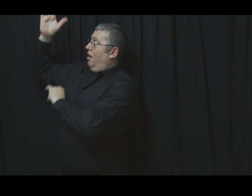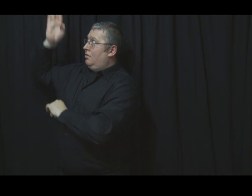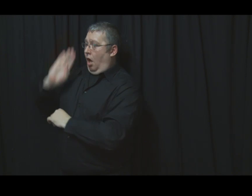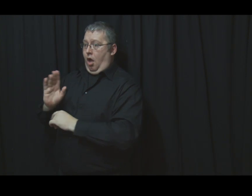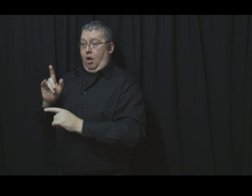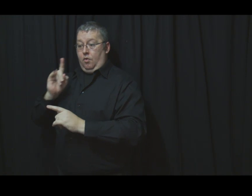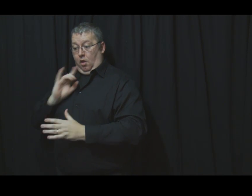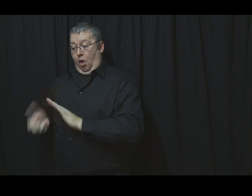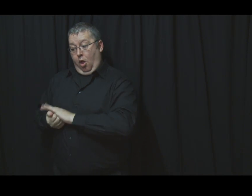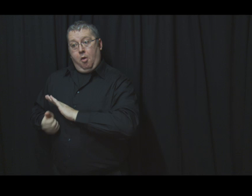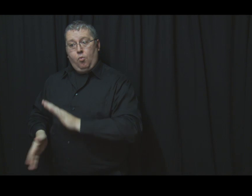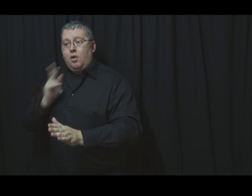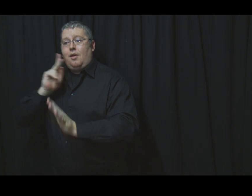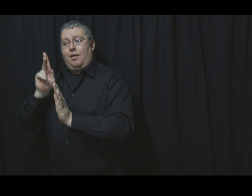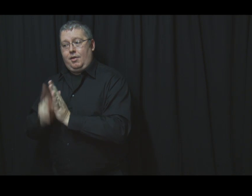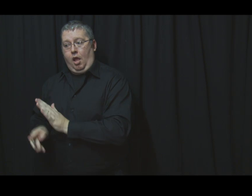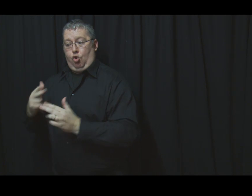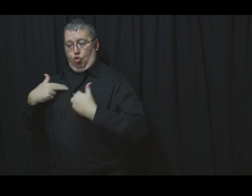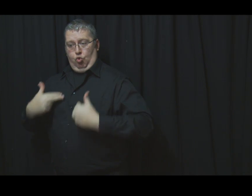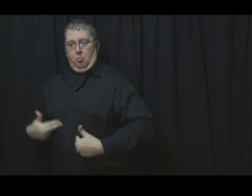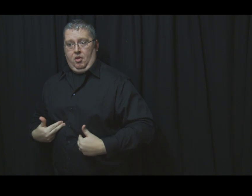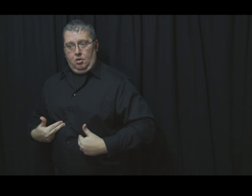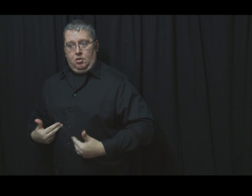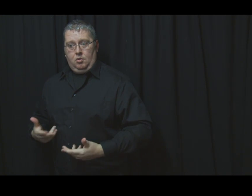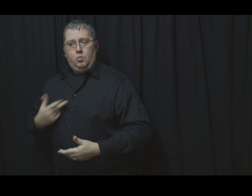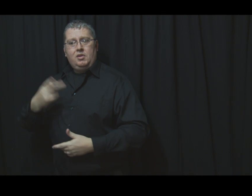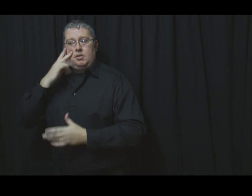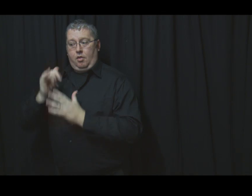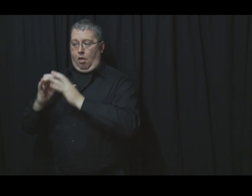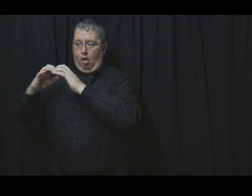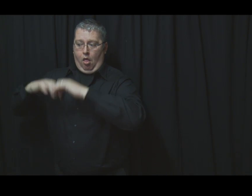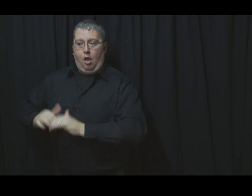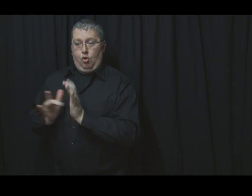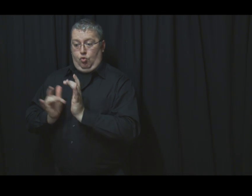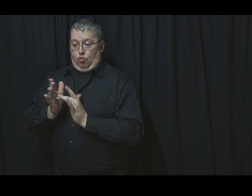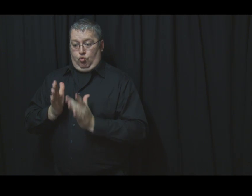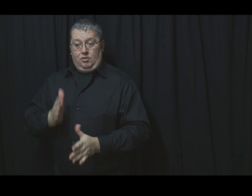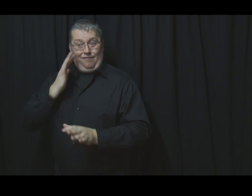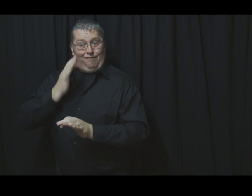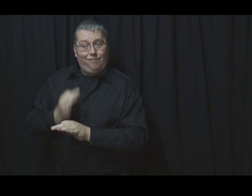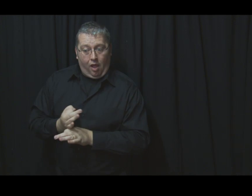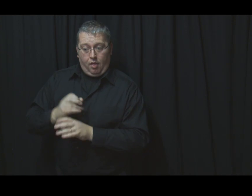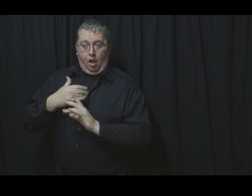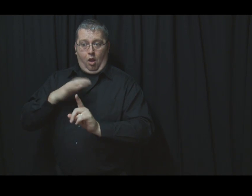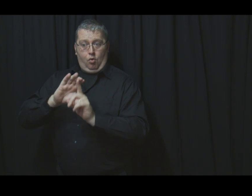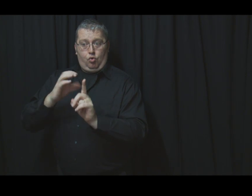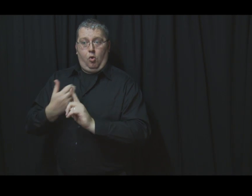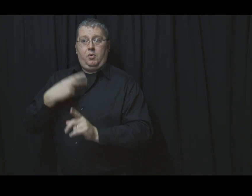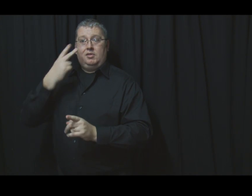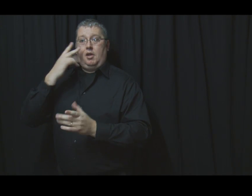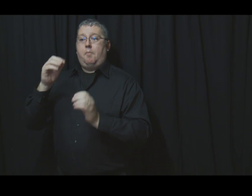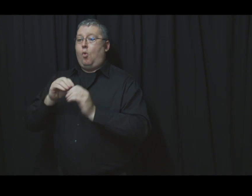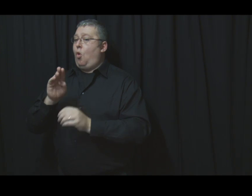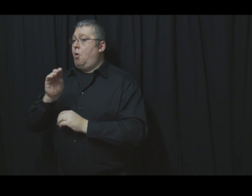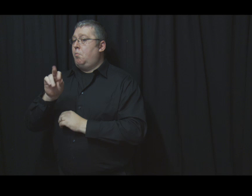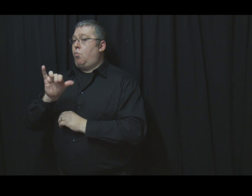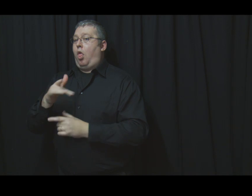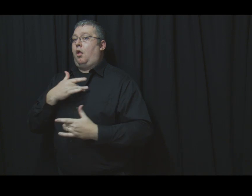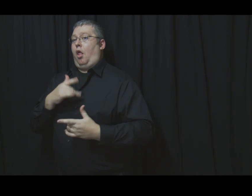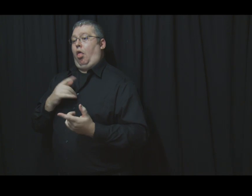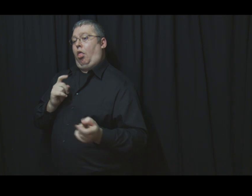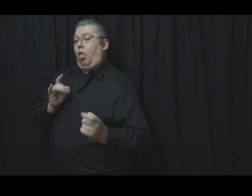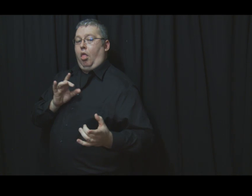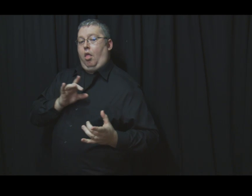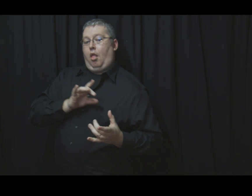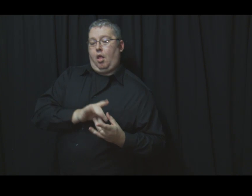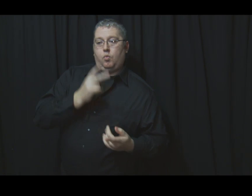killing a human being. We do see the collapse of Christian morality in our culture and increasing moral relativism because generations of kids are